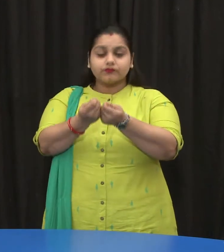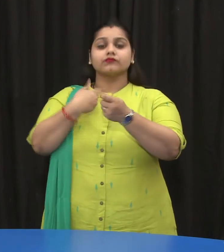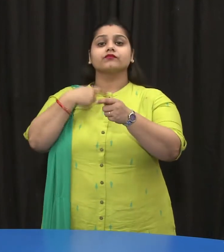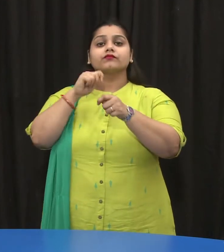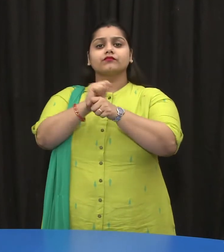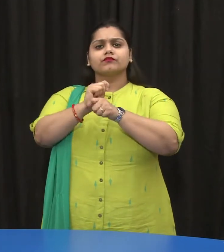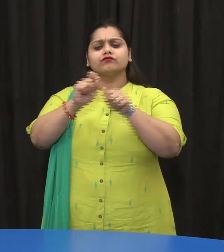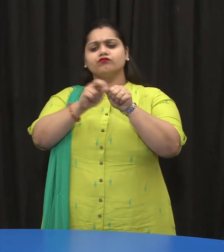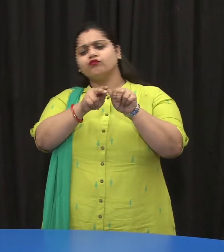worksheet.